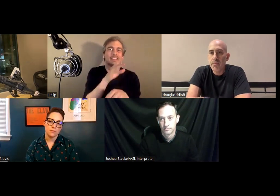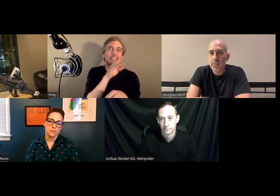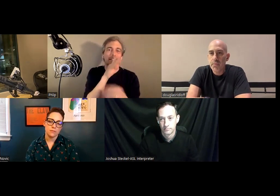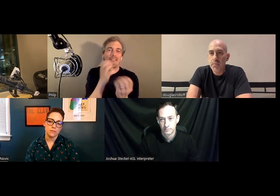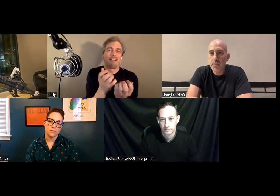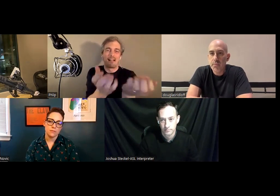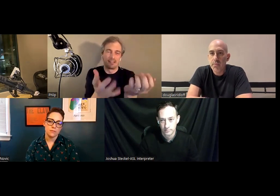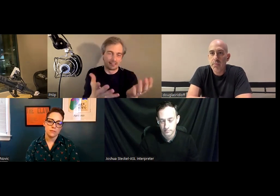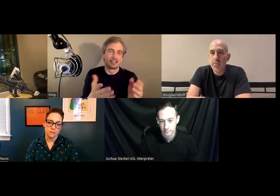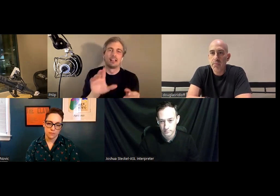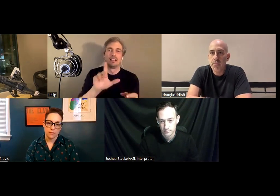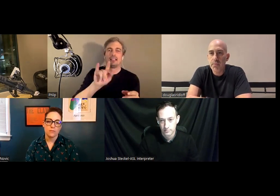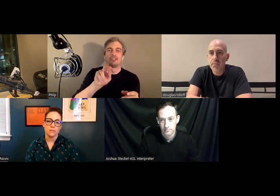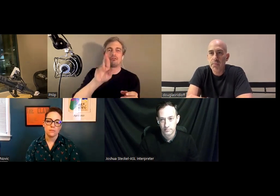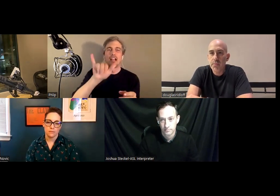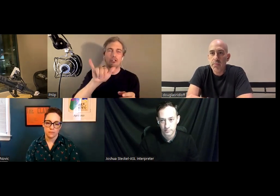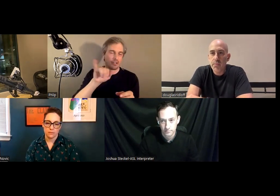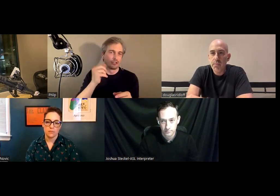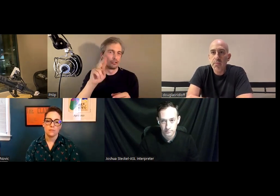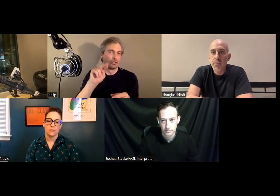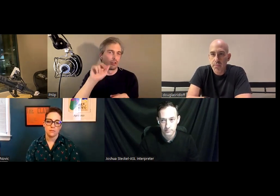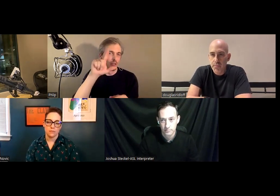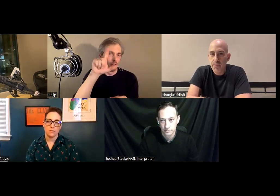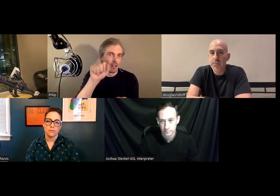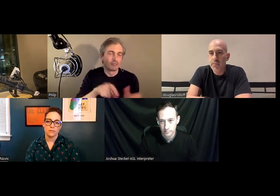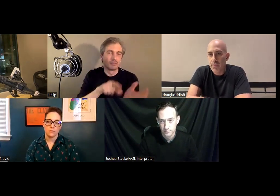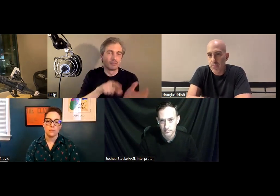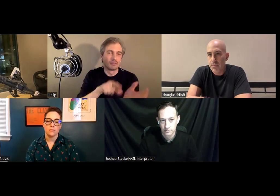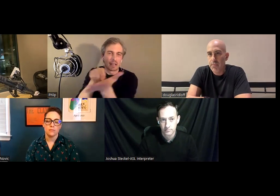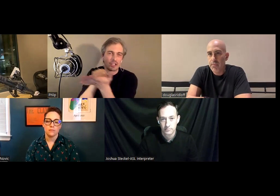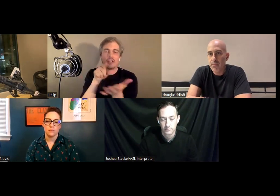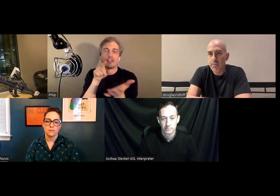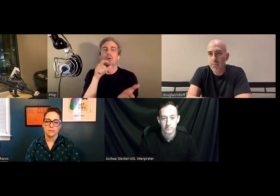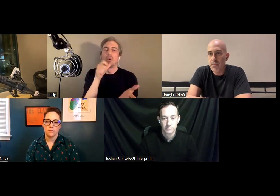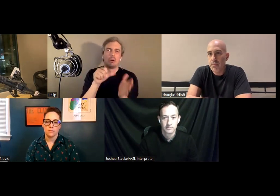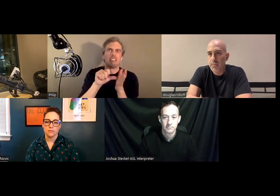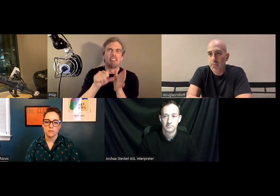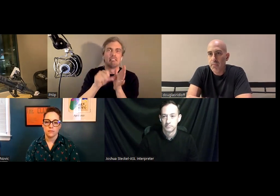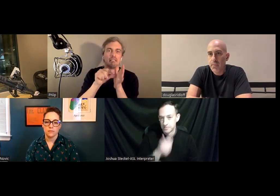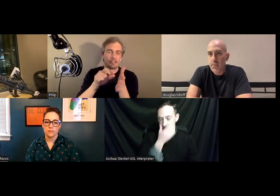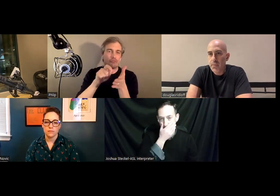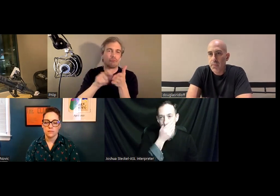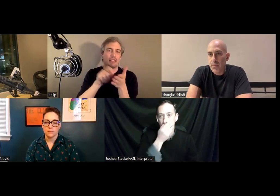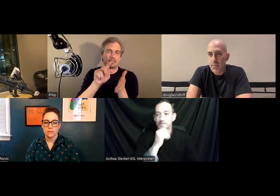and publications that really emphasize the importance of written text. So I want to play a clip of